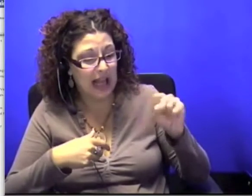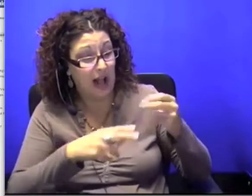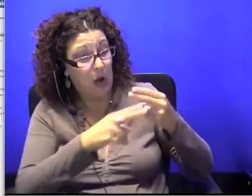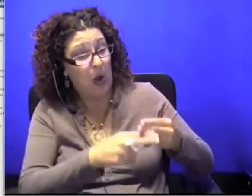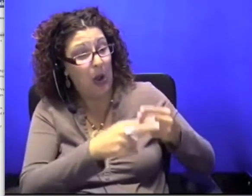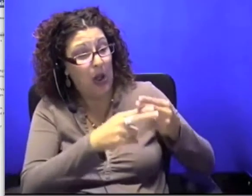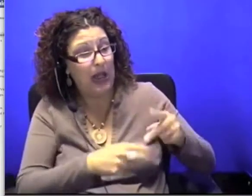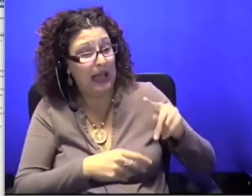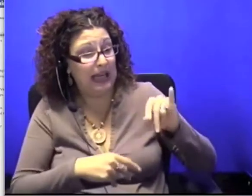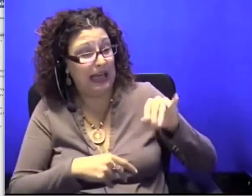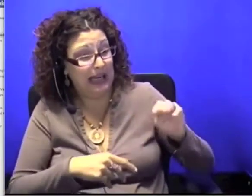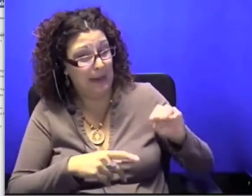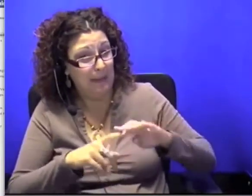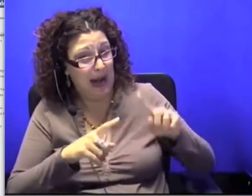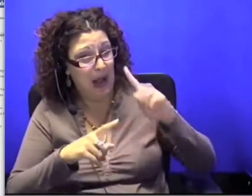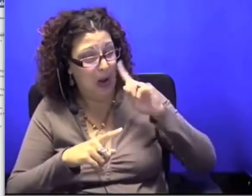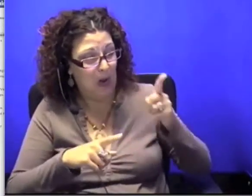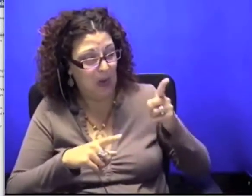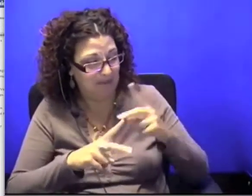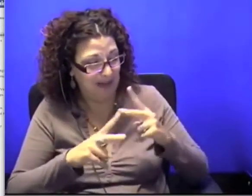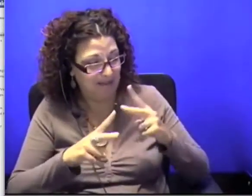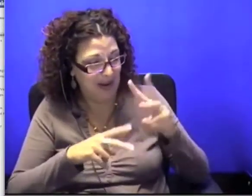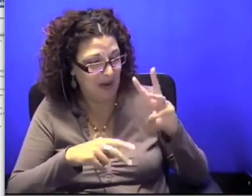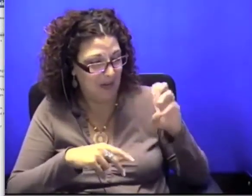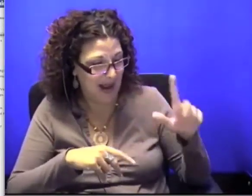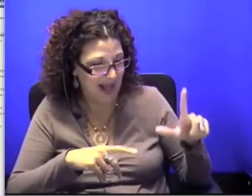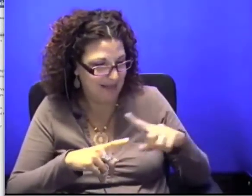I keep calling you Tim because I know you so well, but